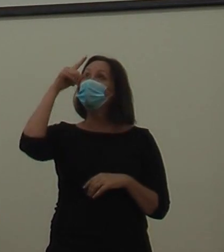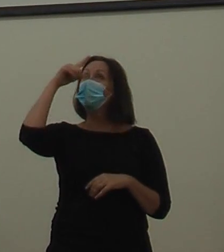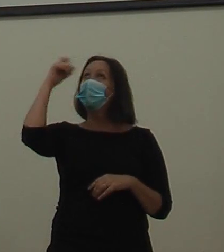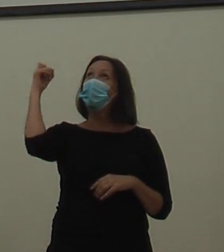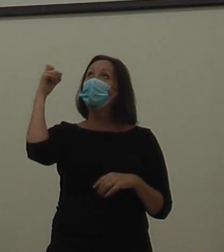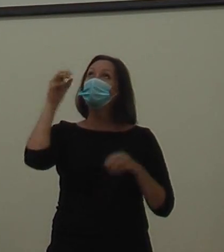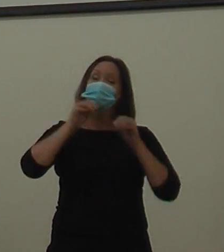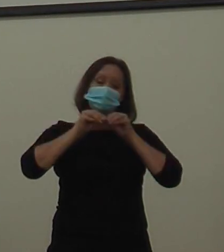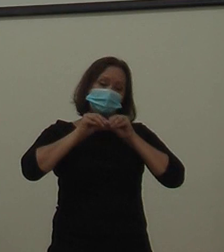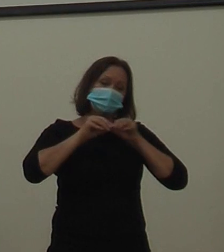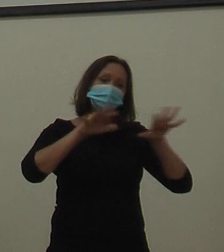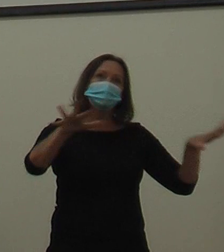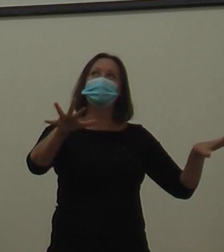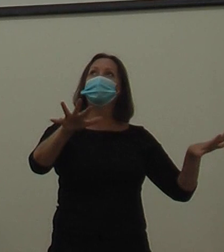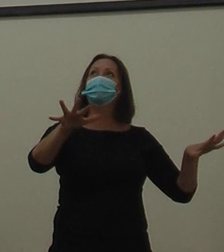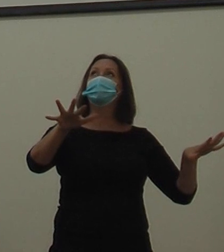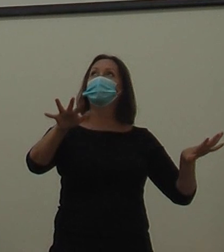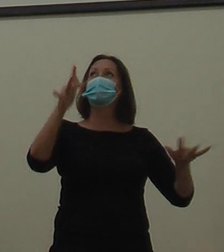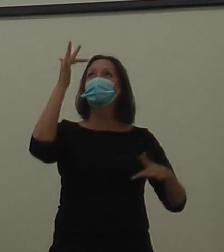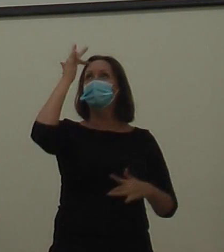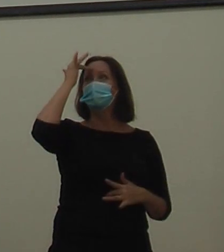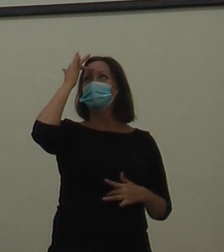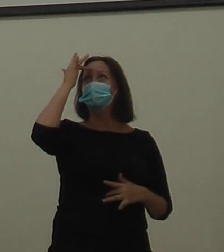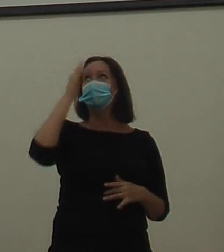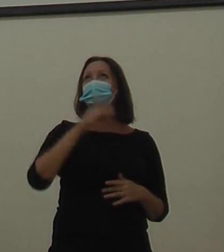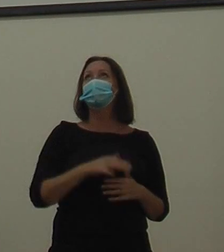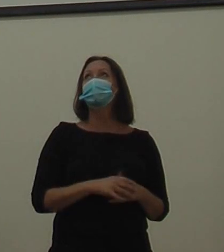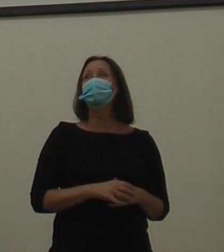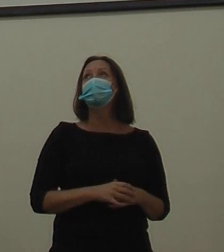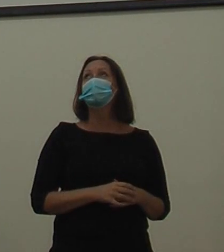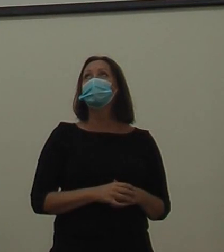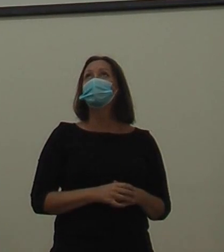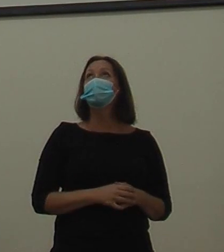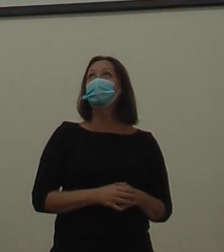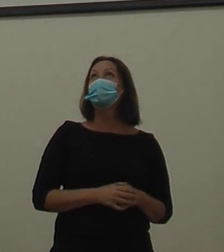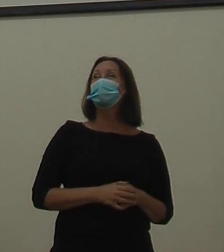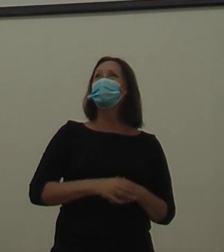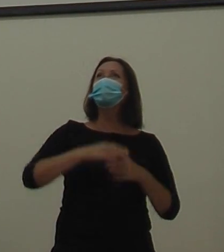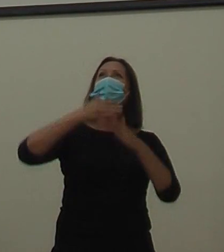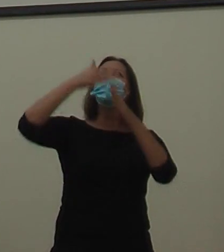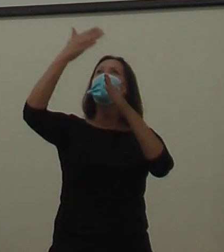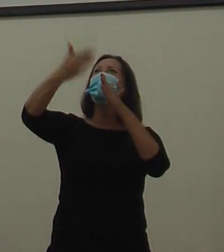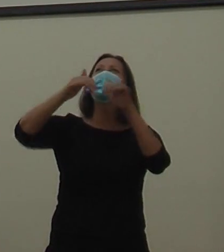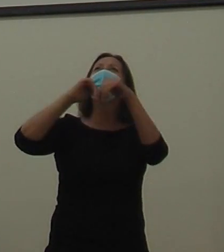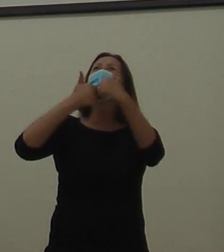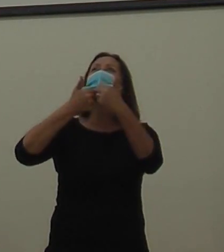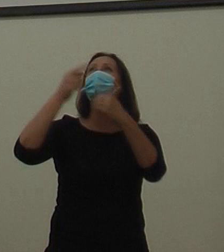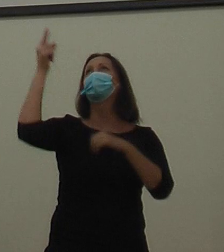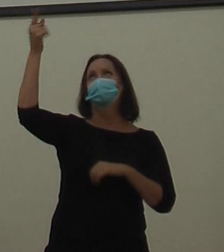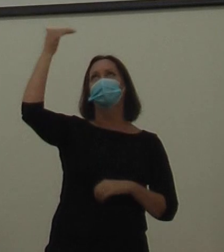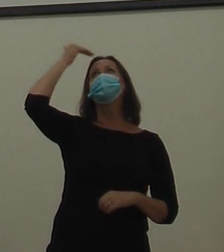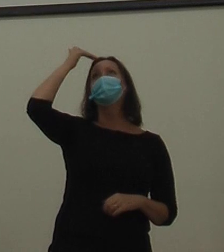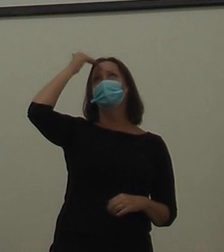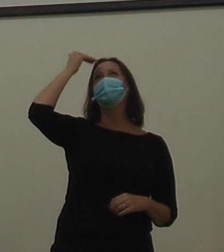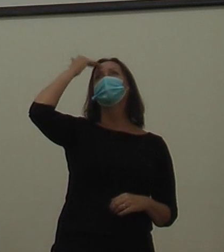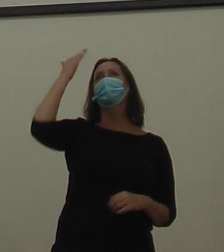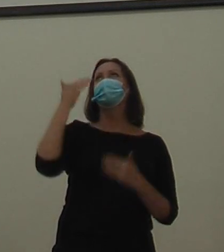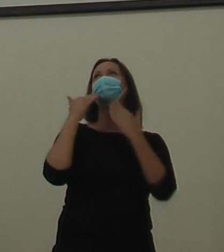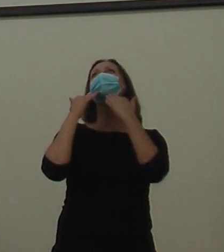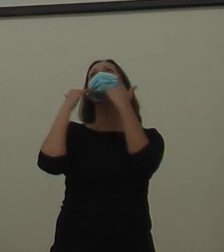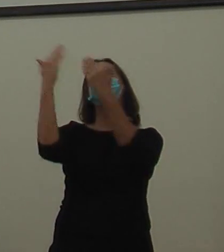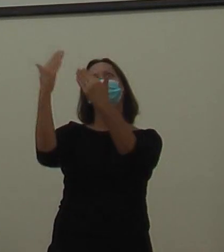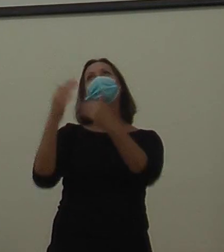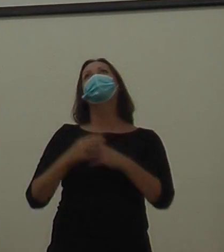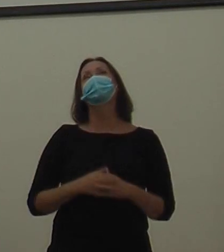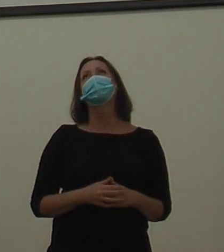We thank you that you know what the overall end is going to be. And I know that